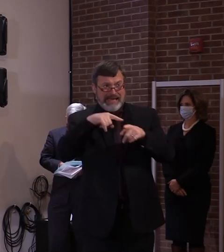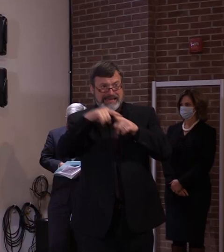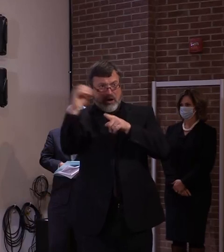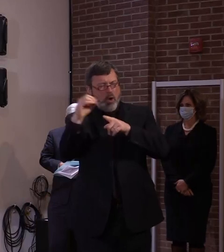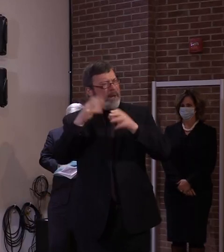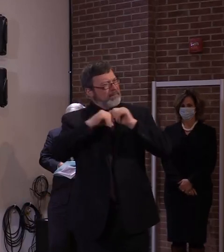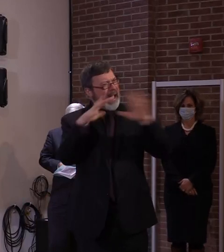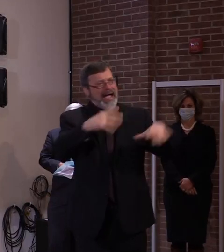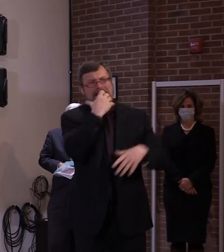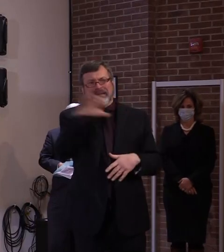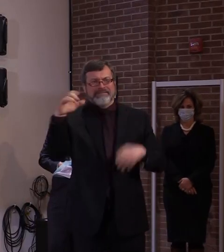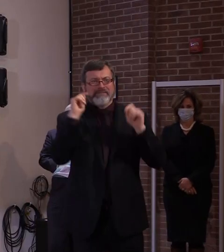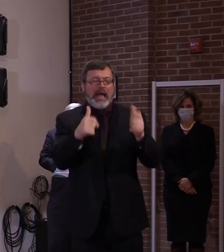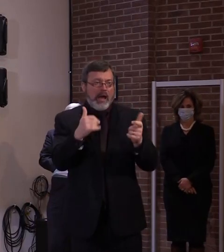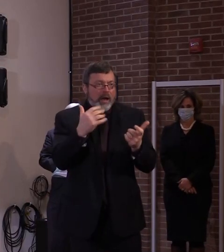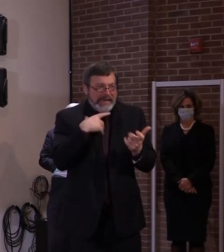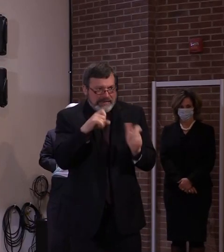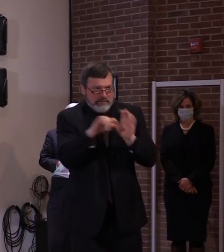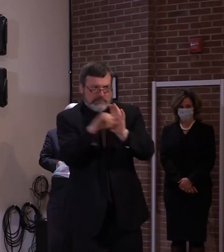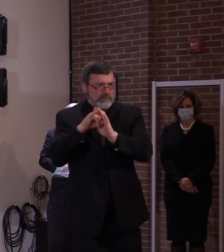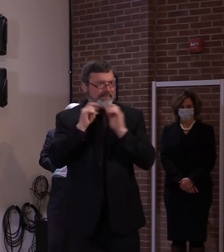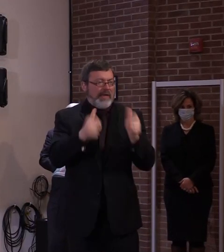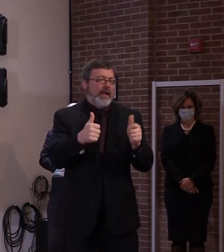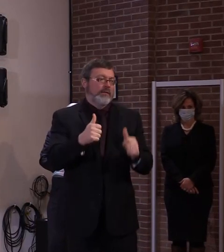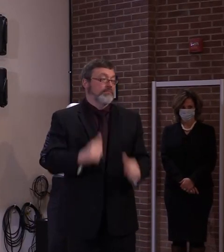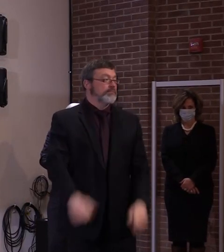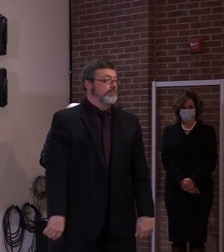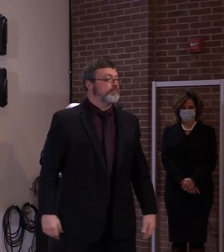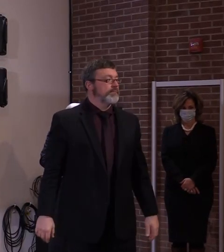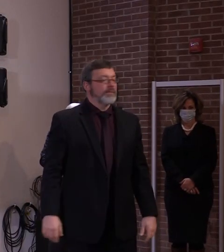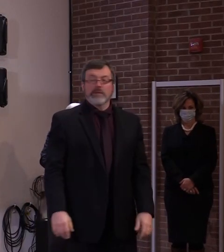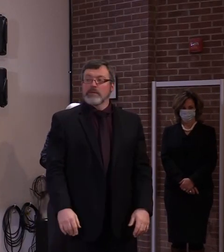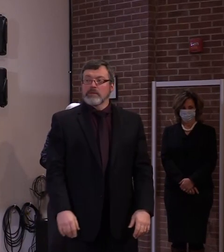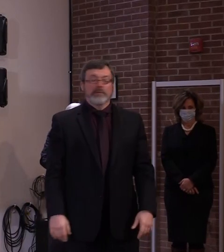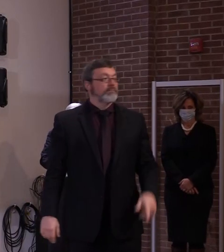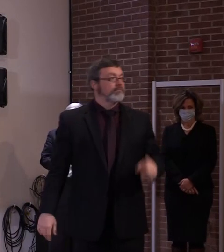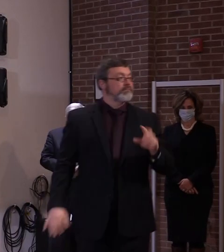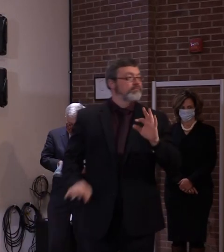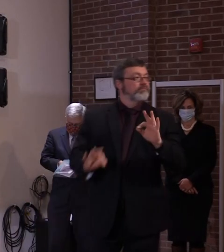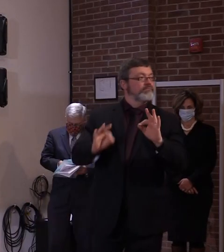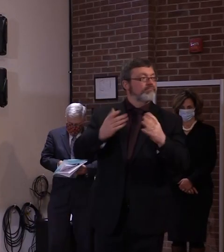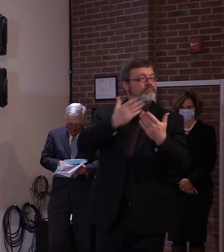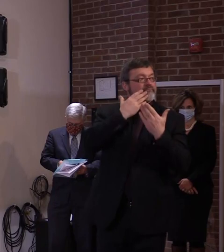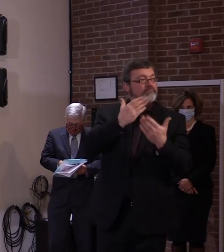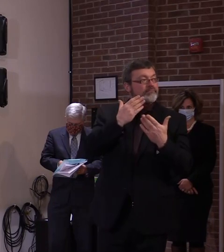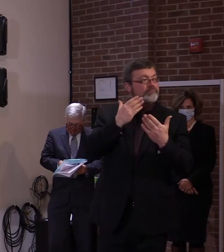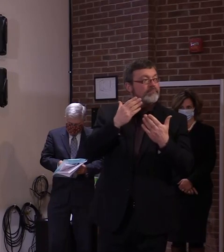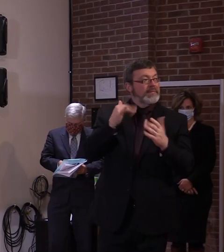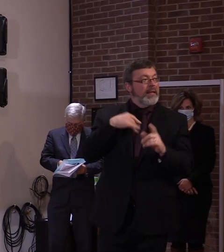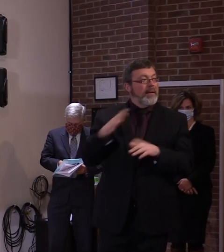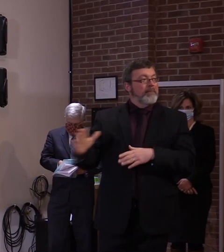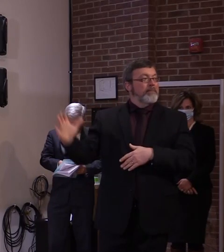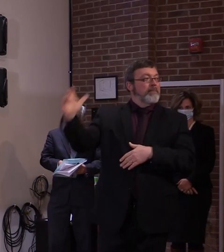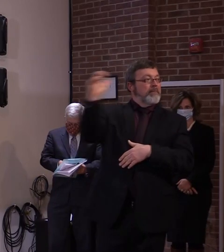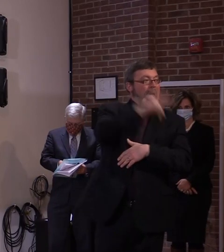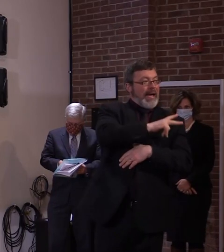Okay, that's helpful. Thank you. One last question, if I might, would be for Secretary French, where you